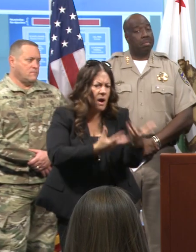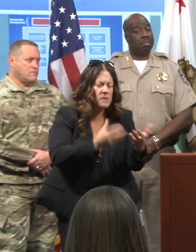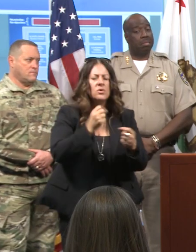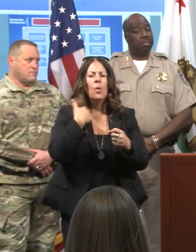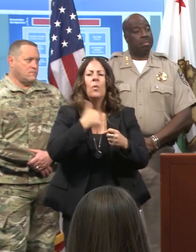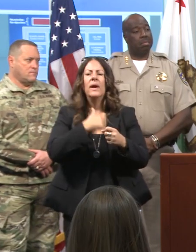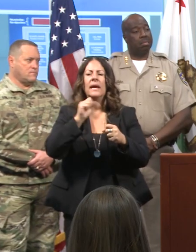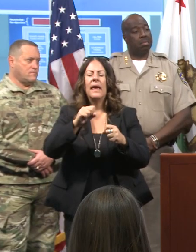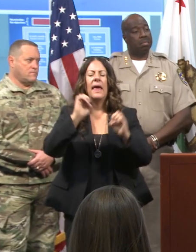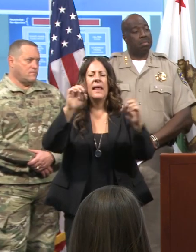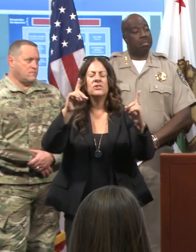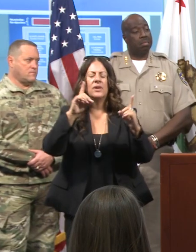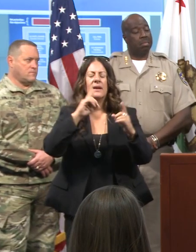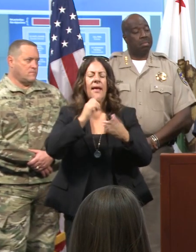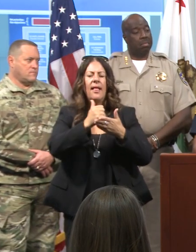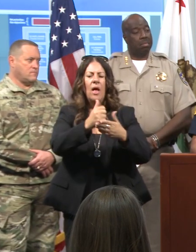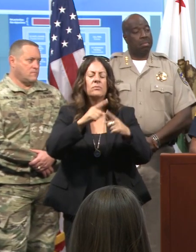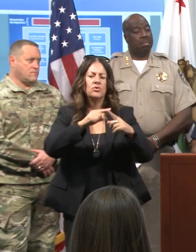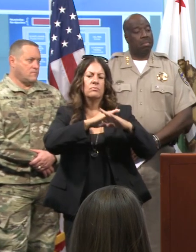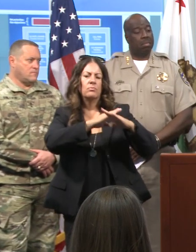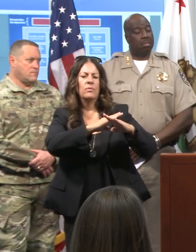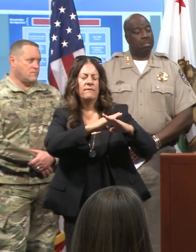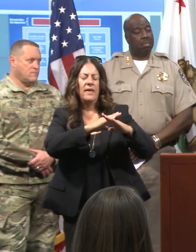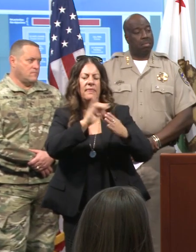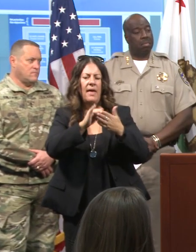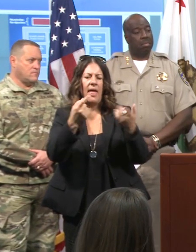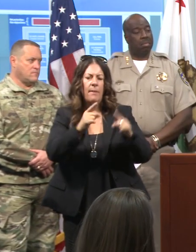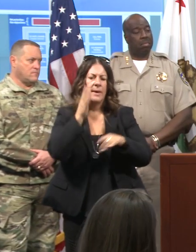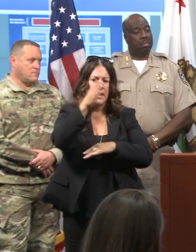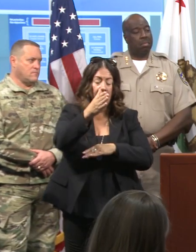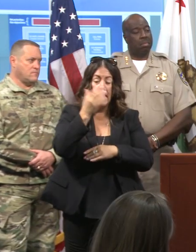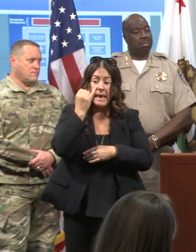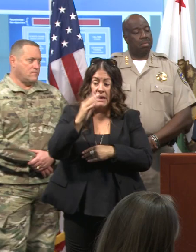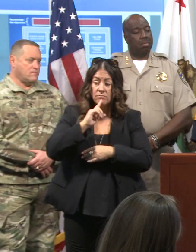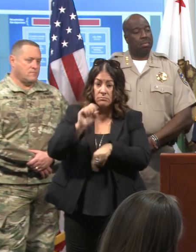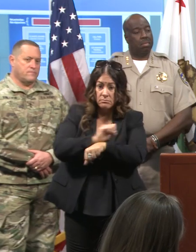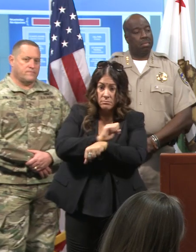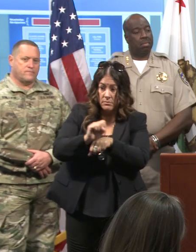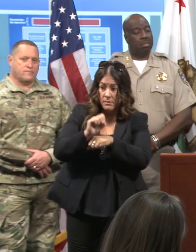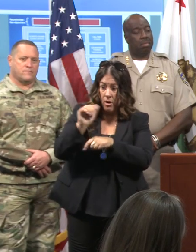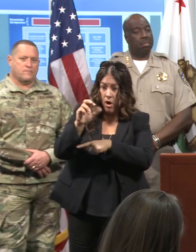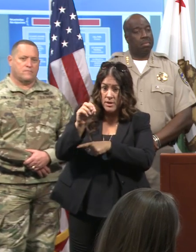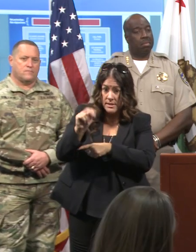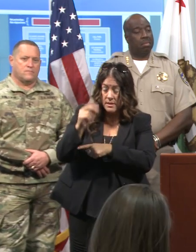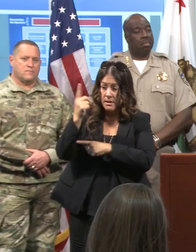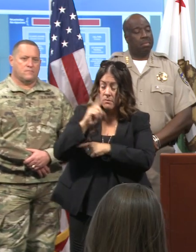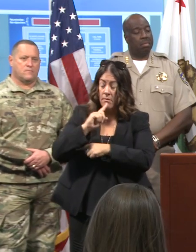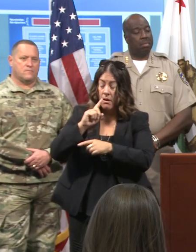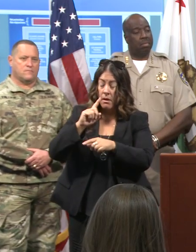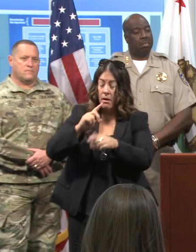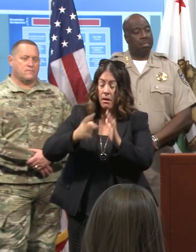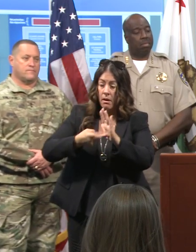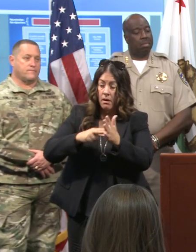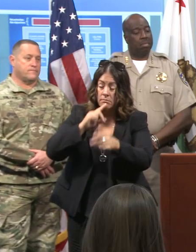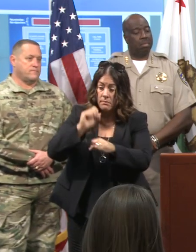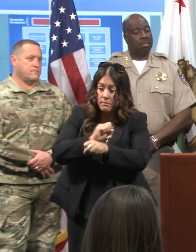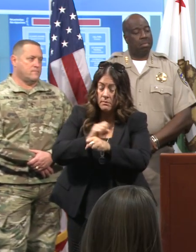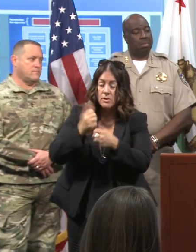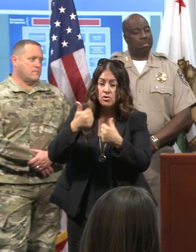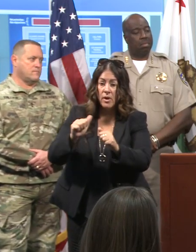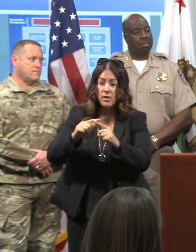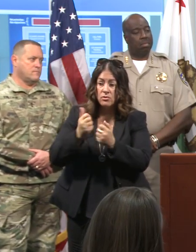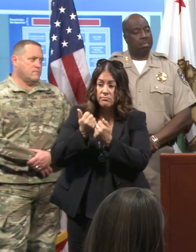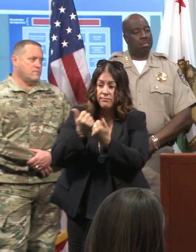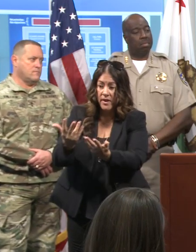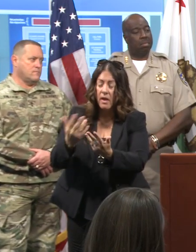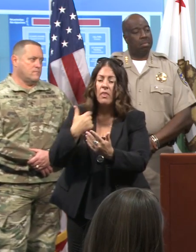prevention. And certainly if they're negligently started or criminally started in terms of arson, obviously we can hold the appropriate individuals